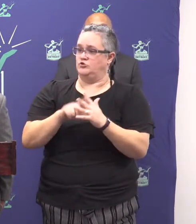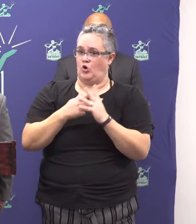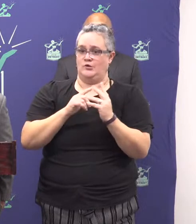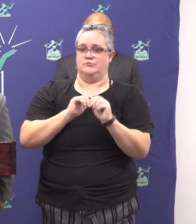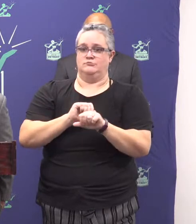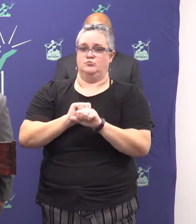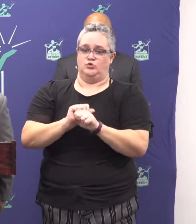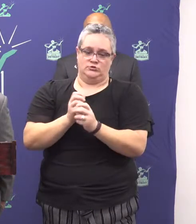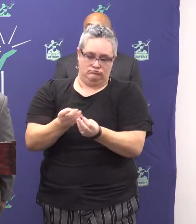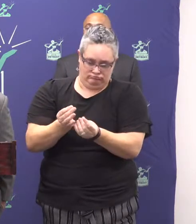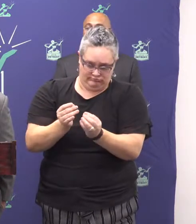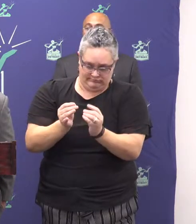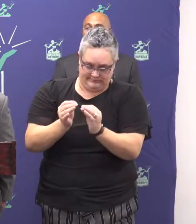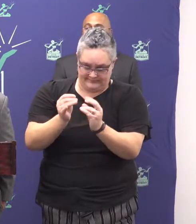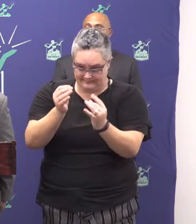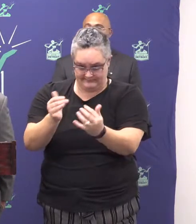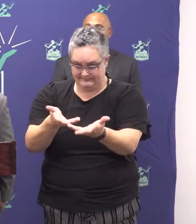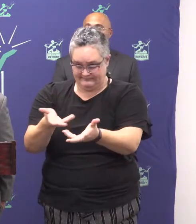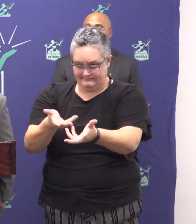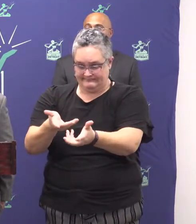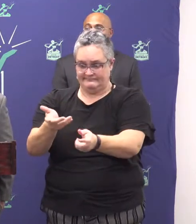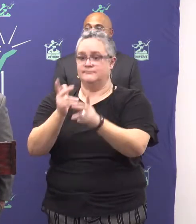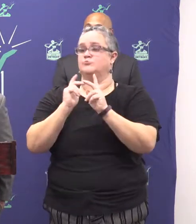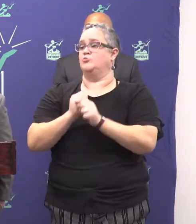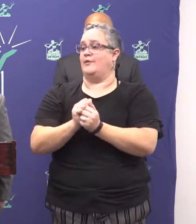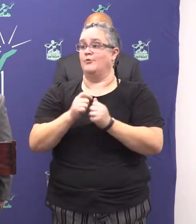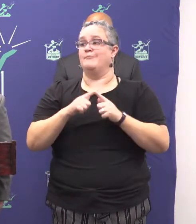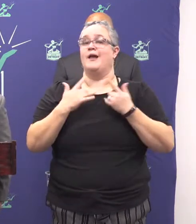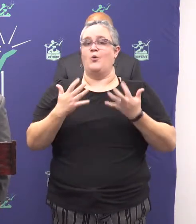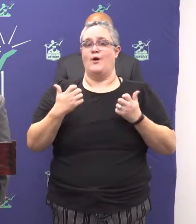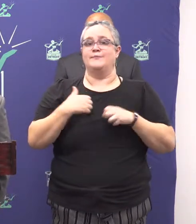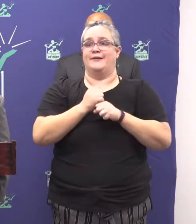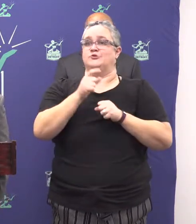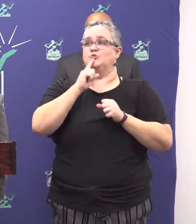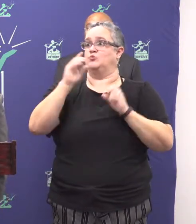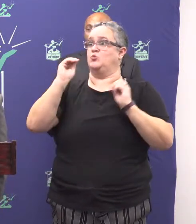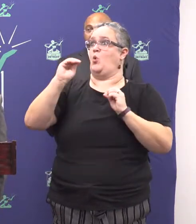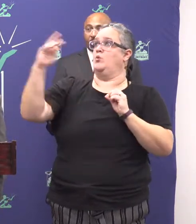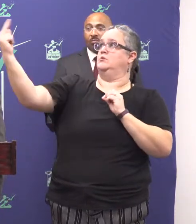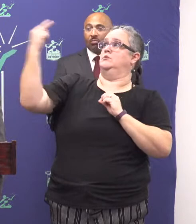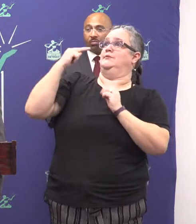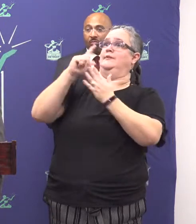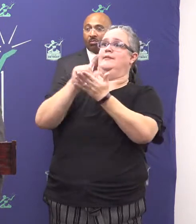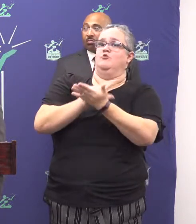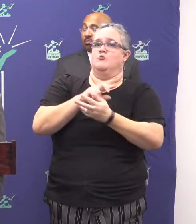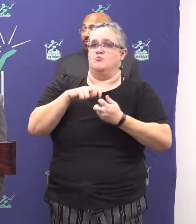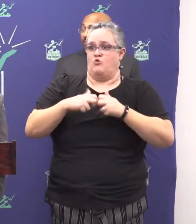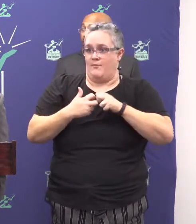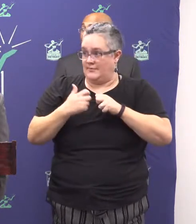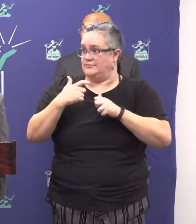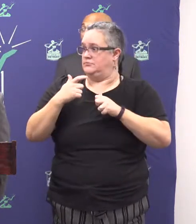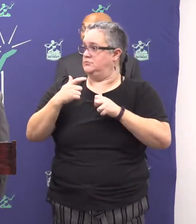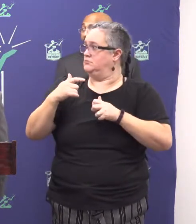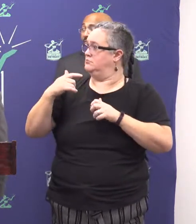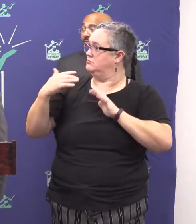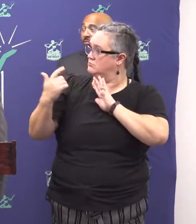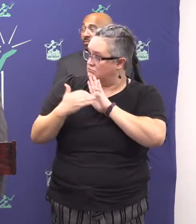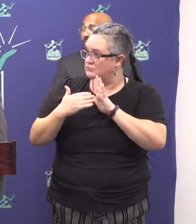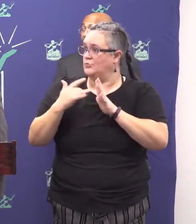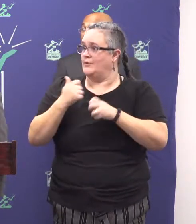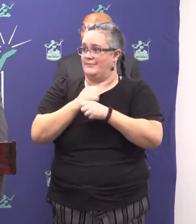But on this one, I wanted the Justice Department not in here, and we did what we had to do to keep them satisfied. Yes.